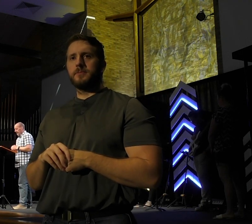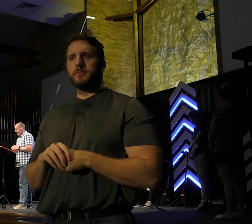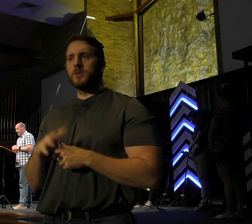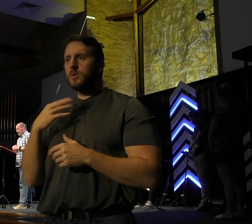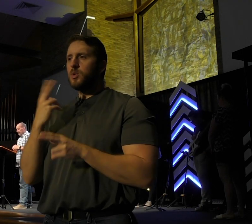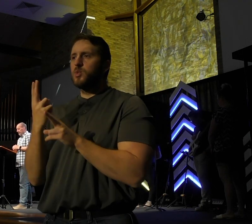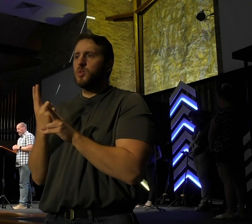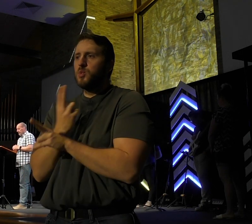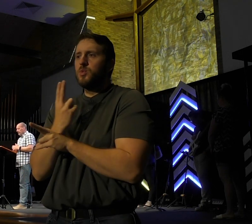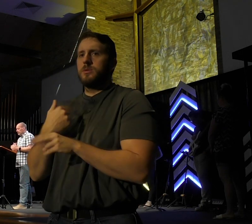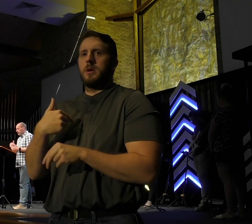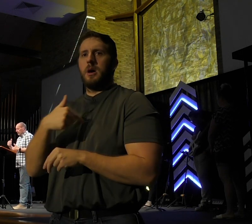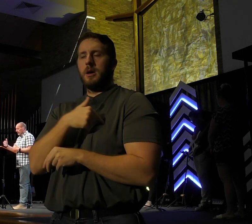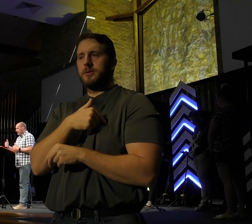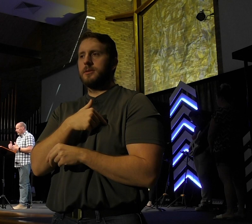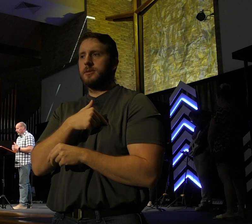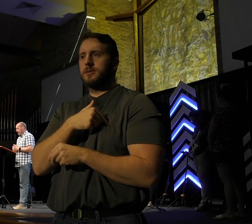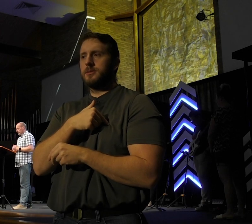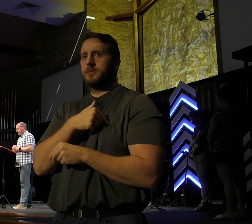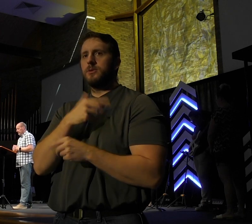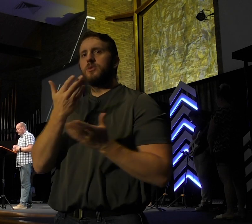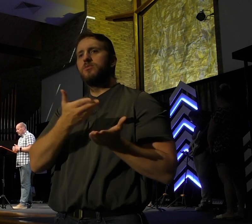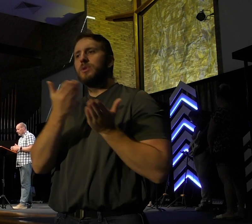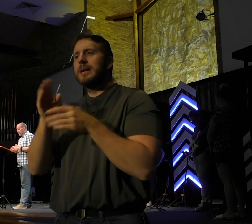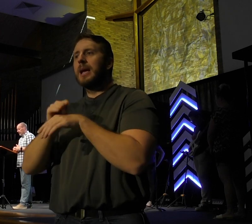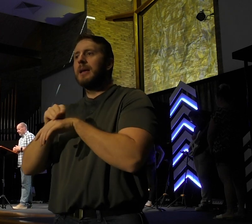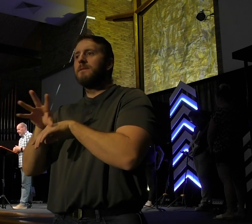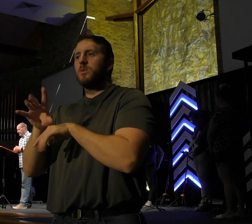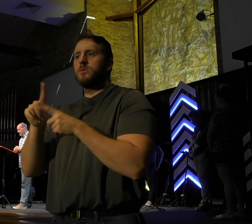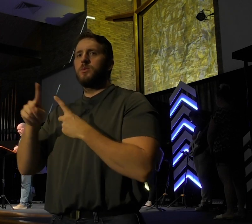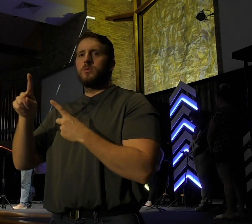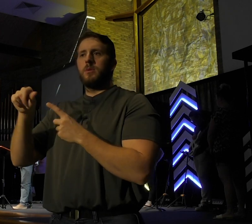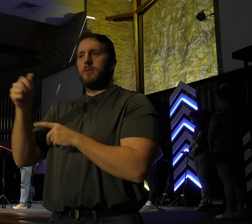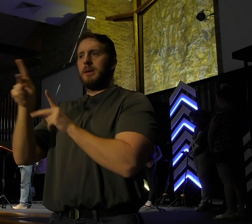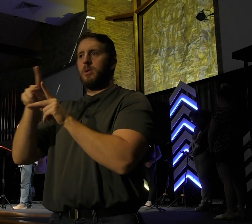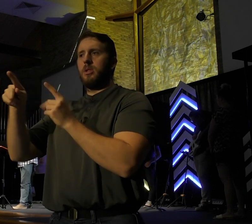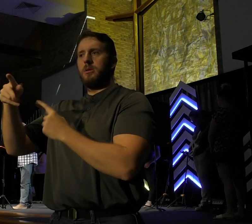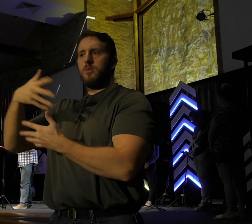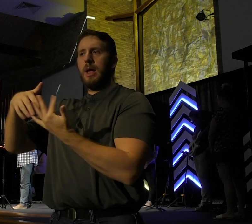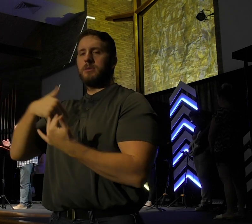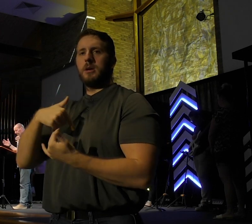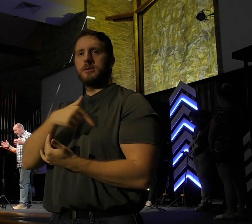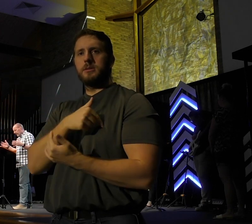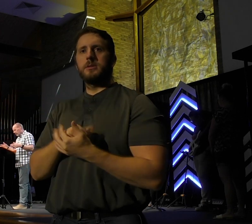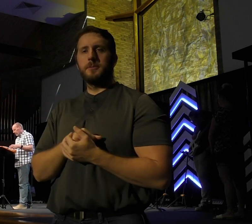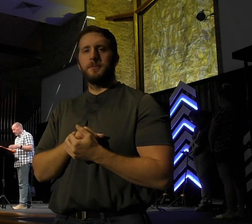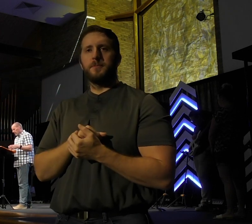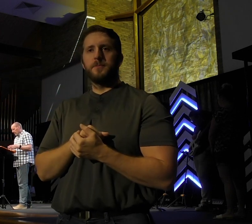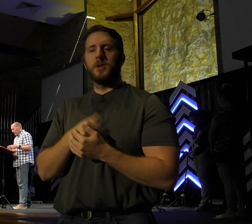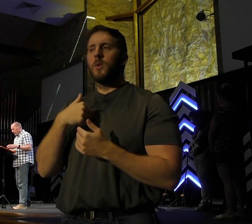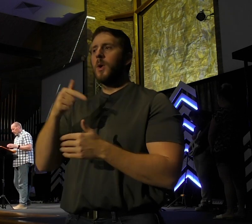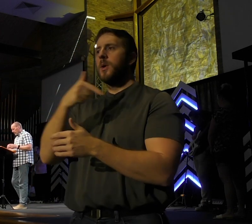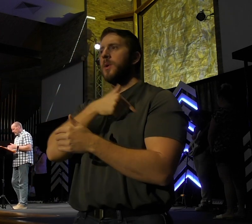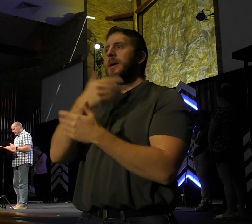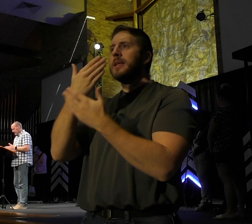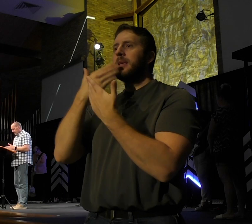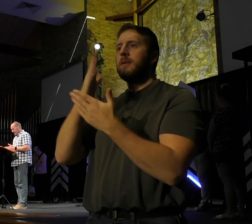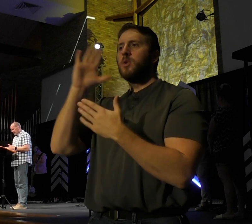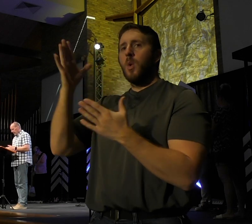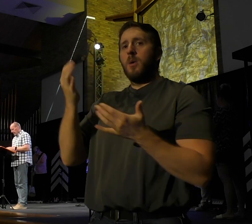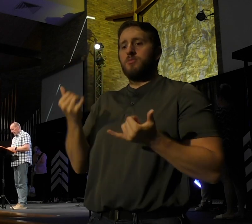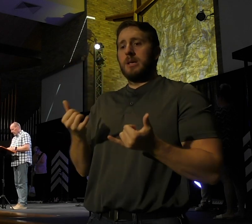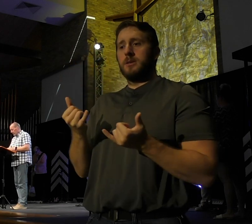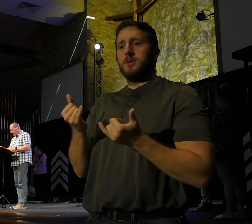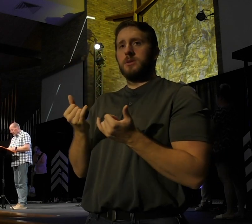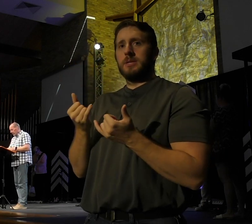us to bring influence to those around us? Lord God, we thank you for your presence